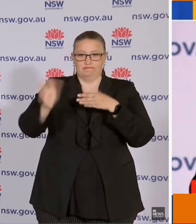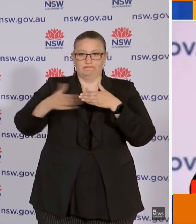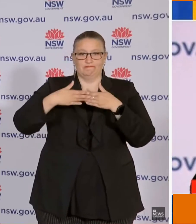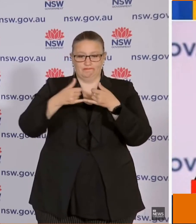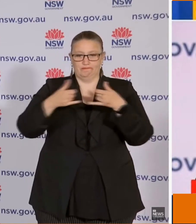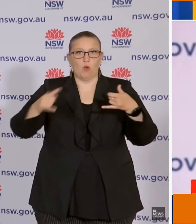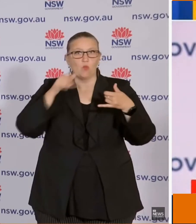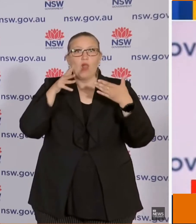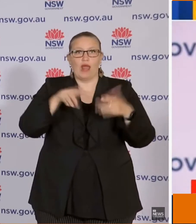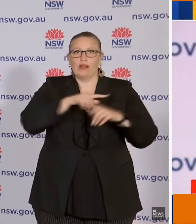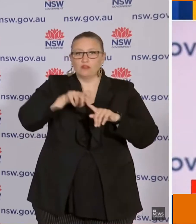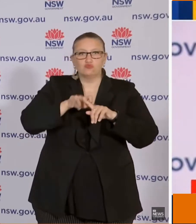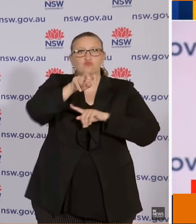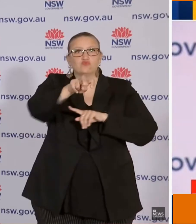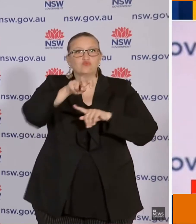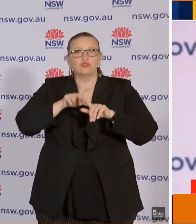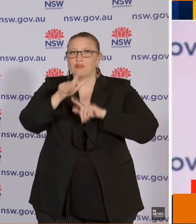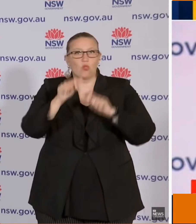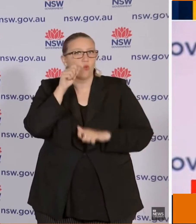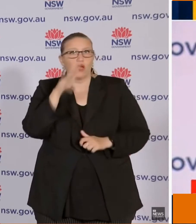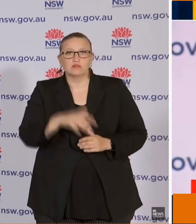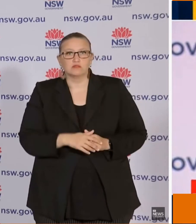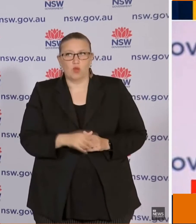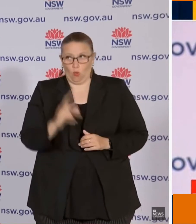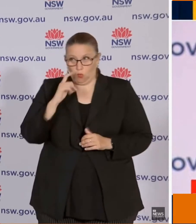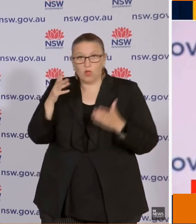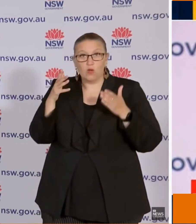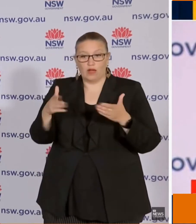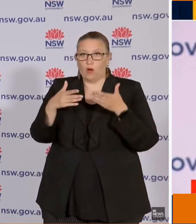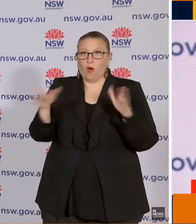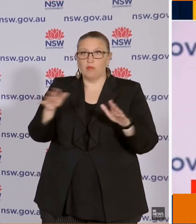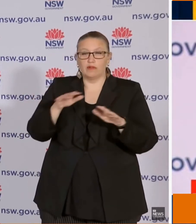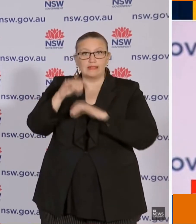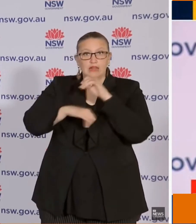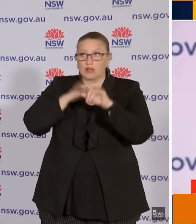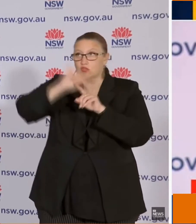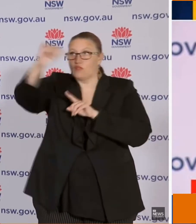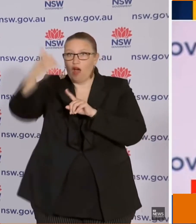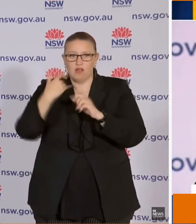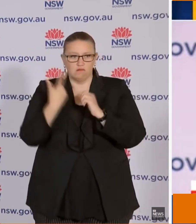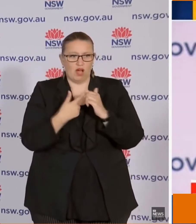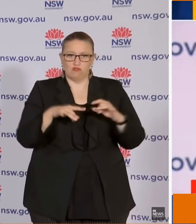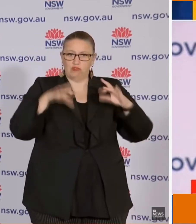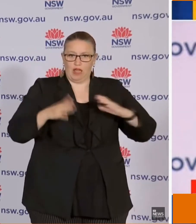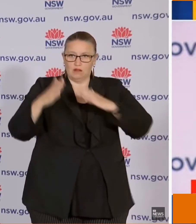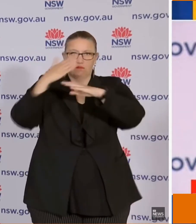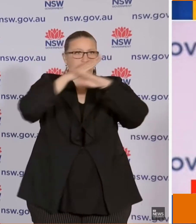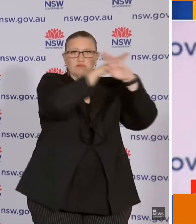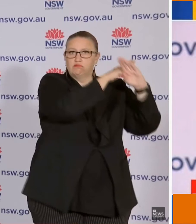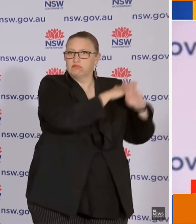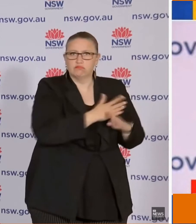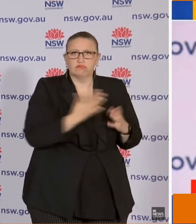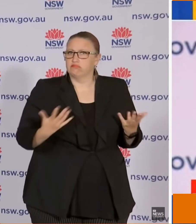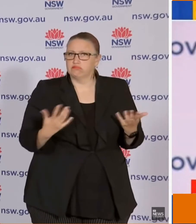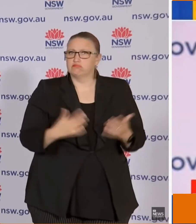with the Prime Minister, with our National Cabinet colleagues, but I don't understand why some premiers are walking